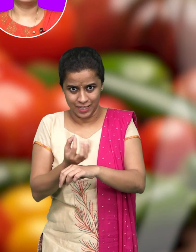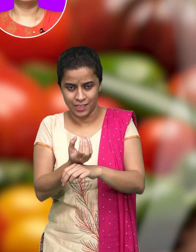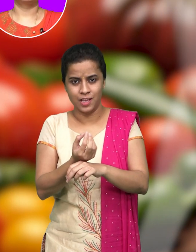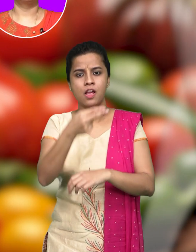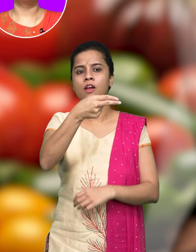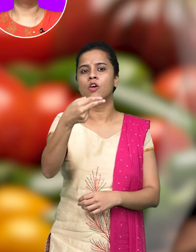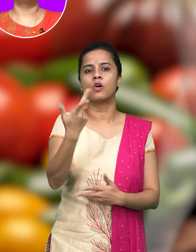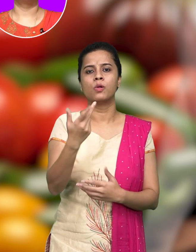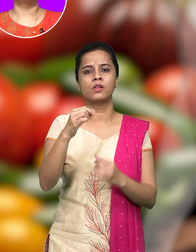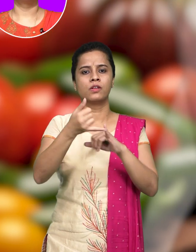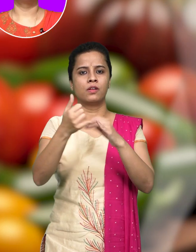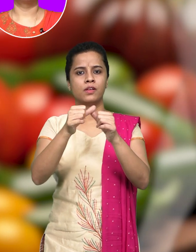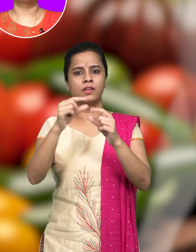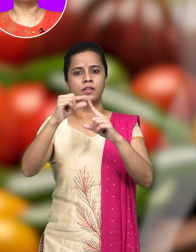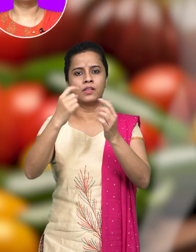saprophytes.